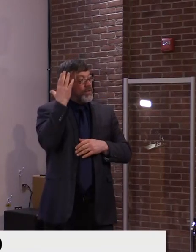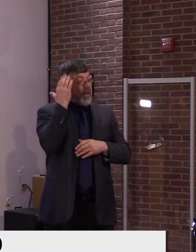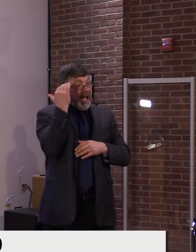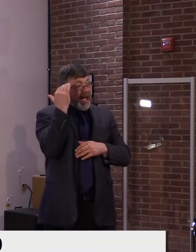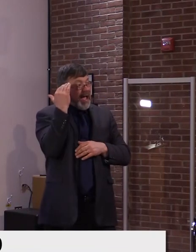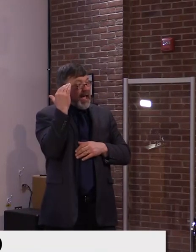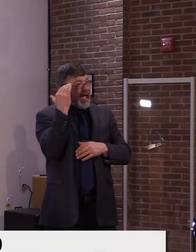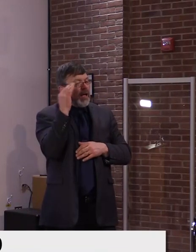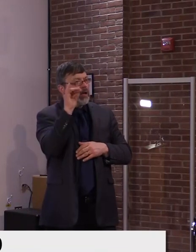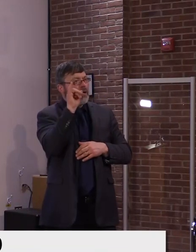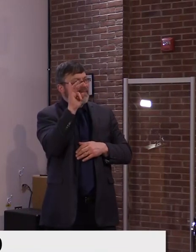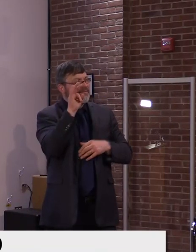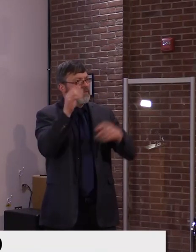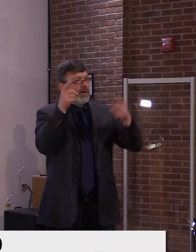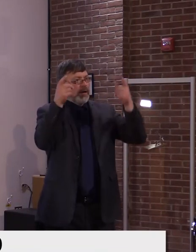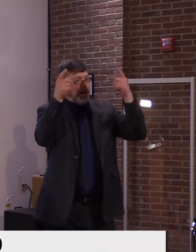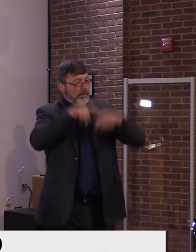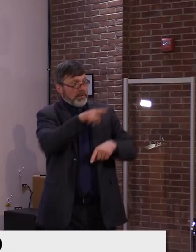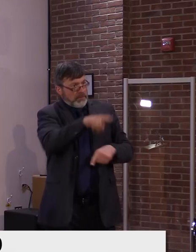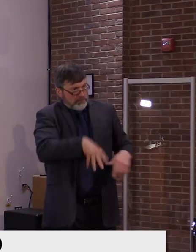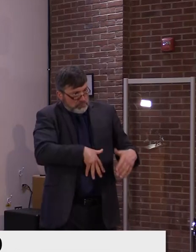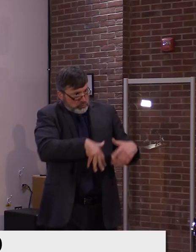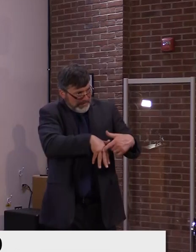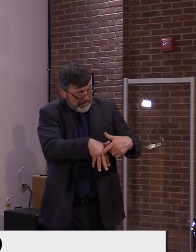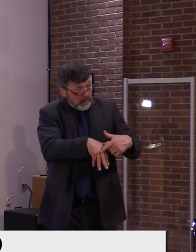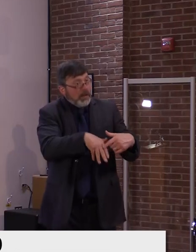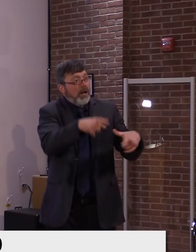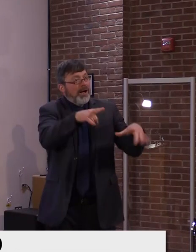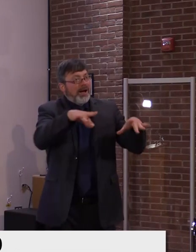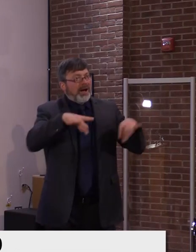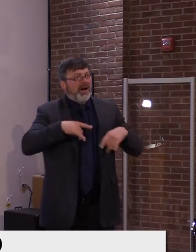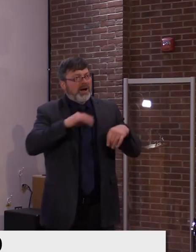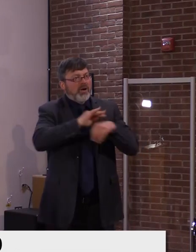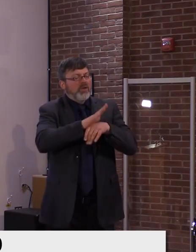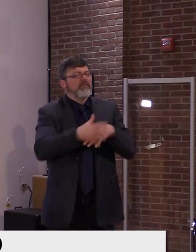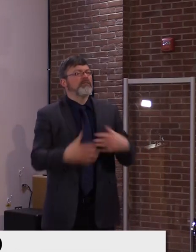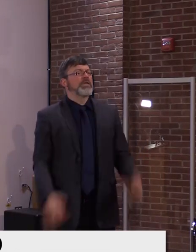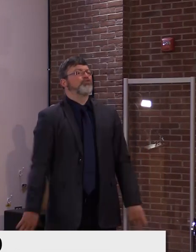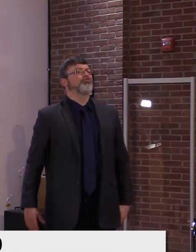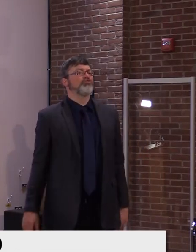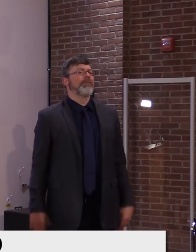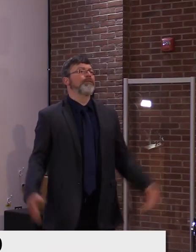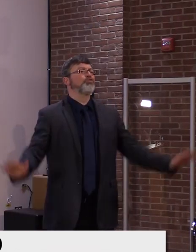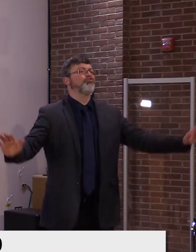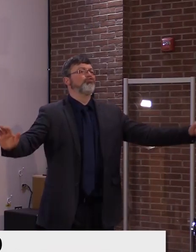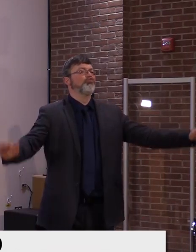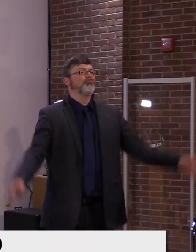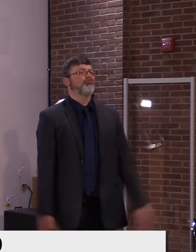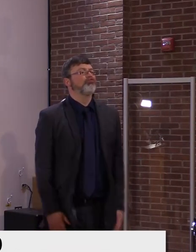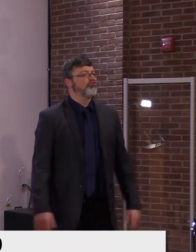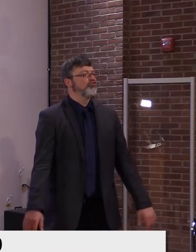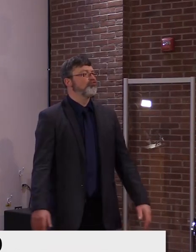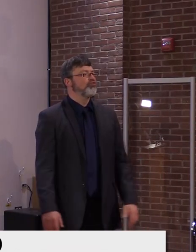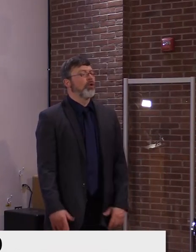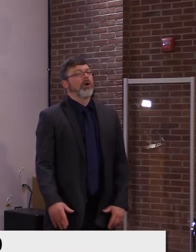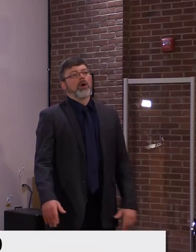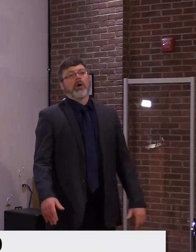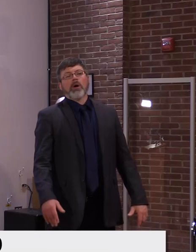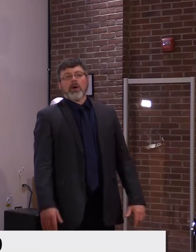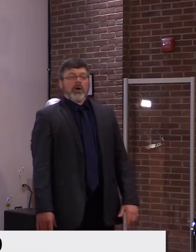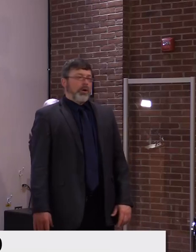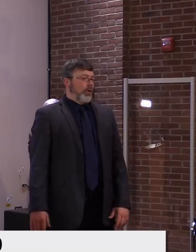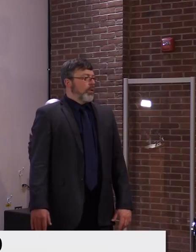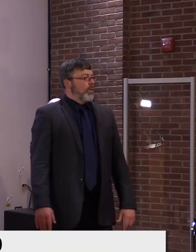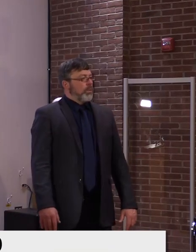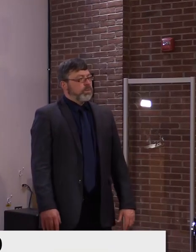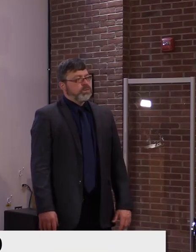wanting to reduce any bad outcomes in either the mother or the developing fetus. So they're still standing by